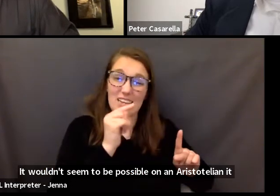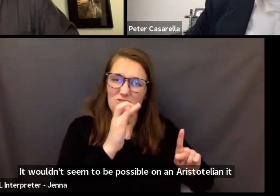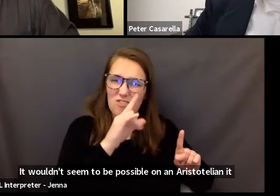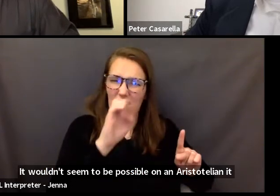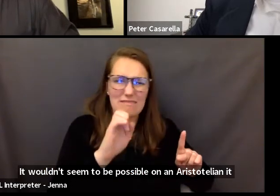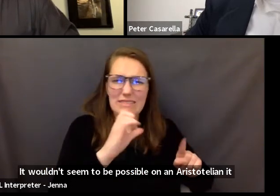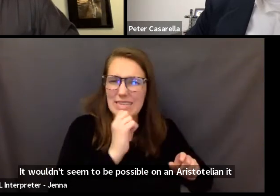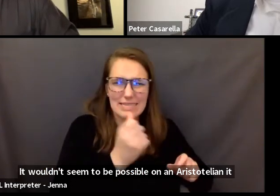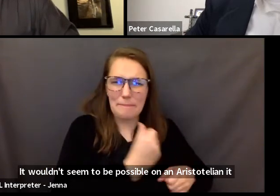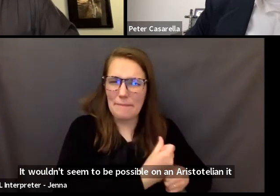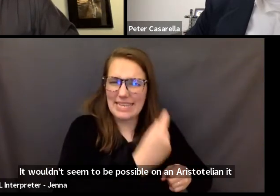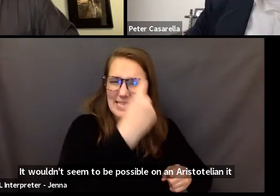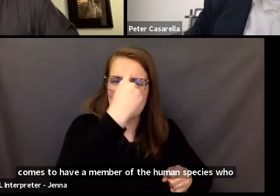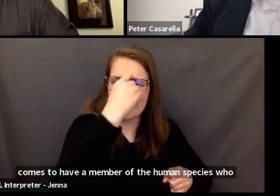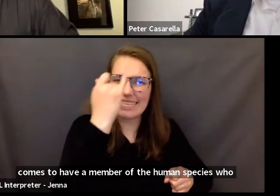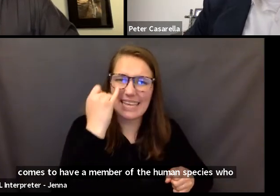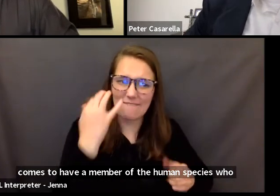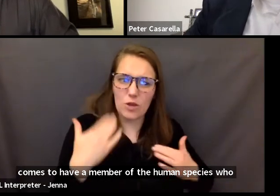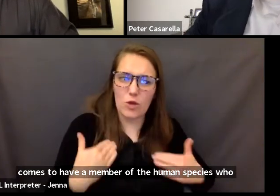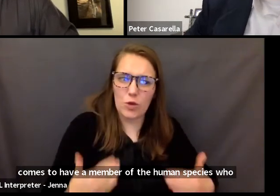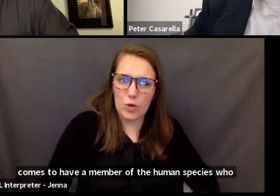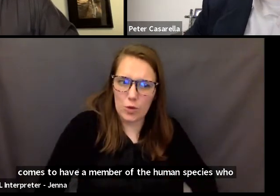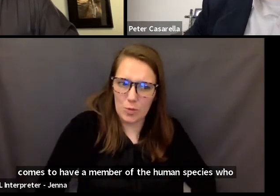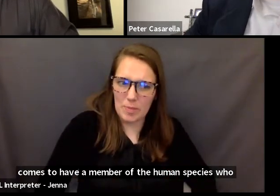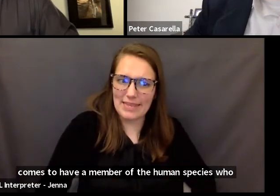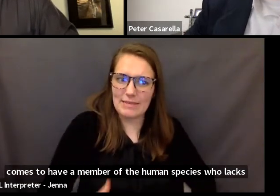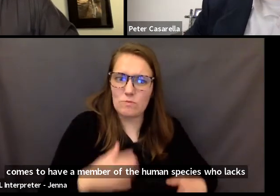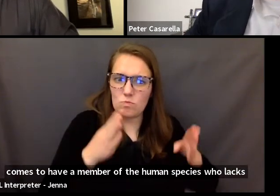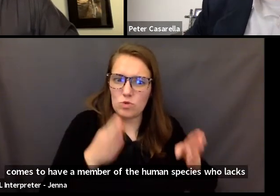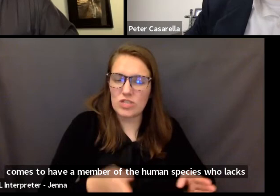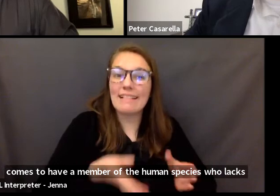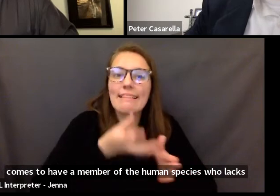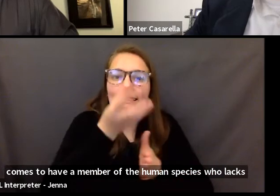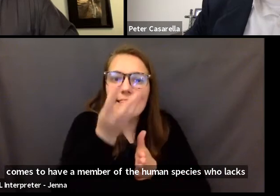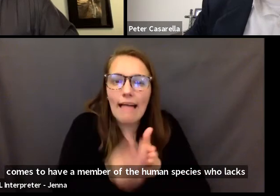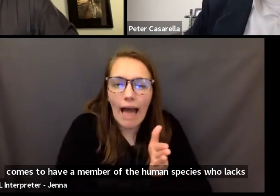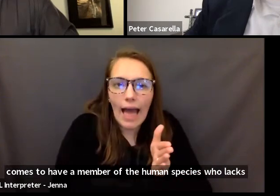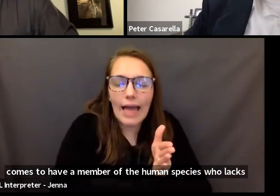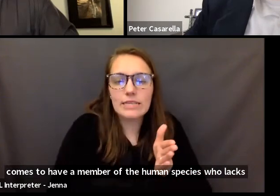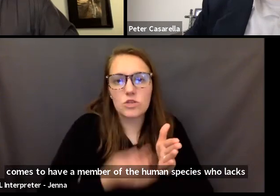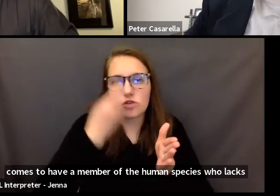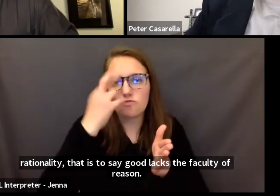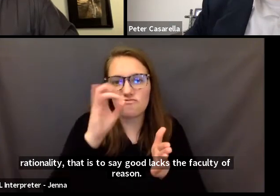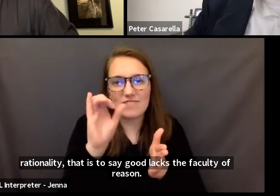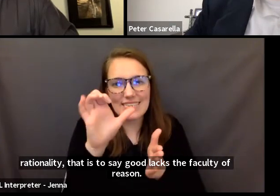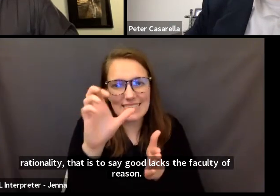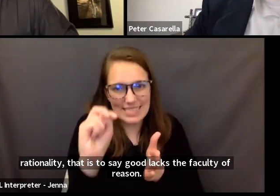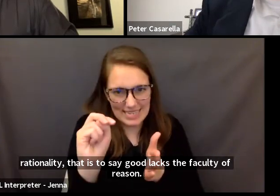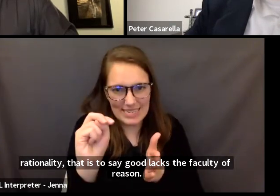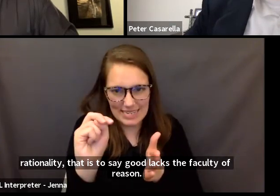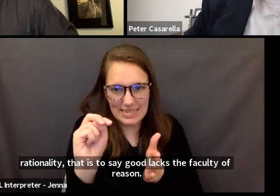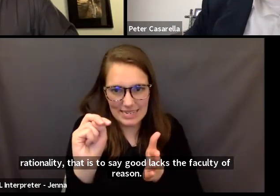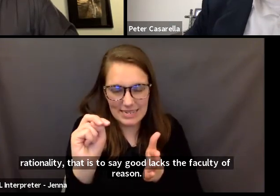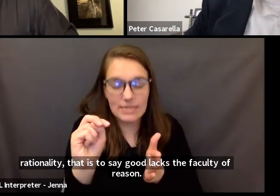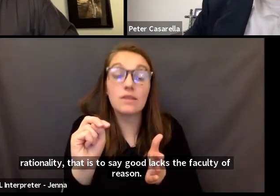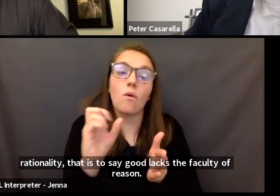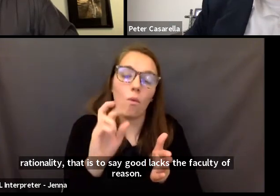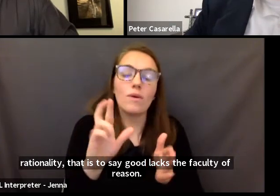human species who lacks rationality, that is to say, who lacks the faculty of reason as distinct from the use of